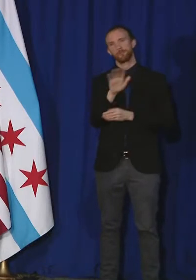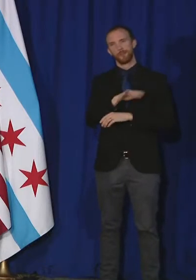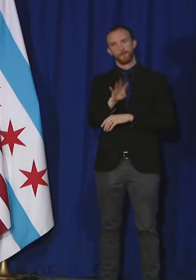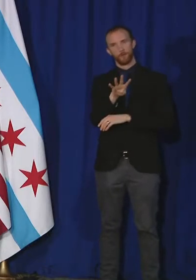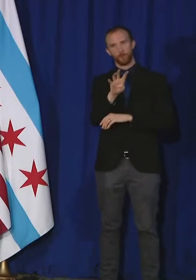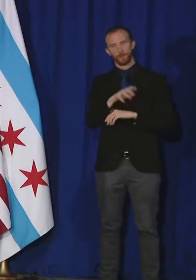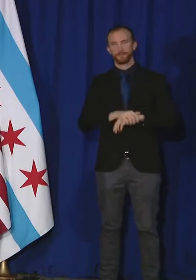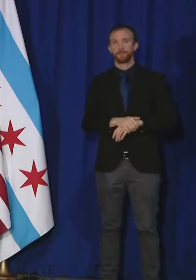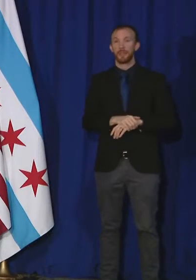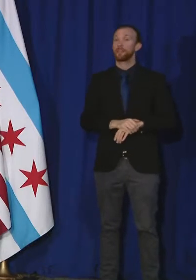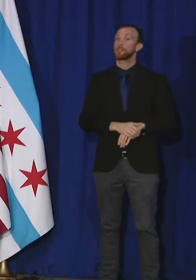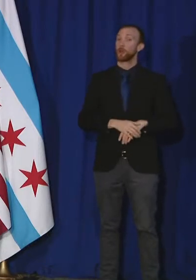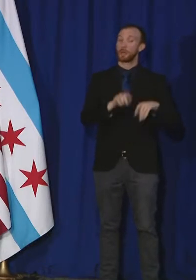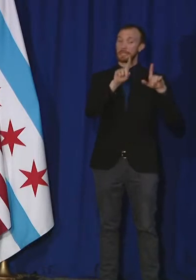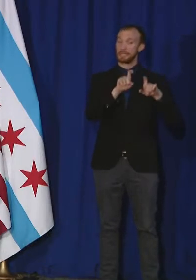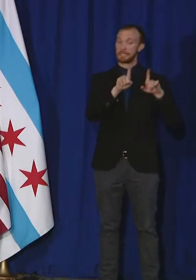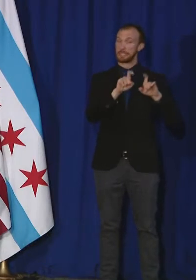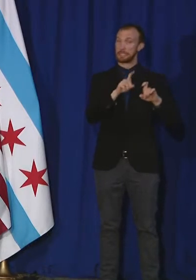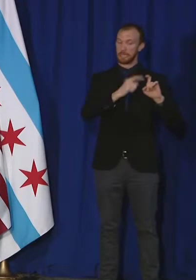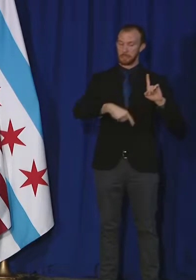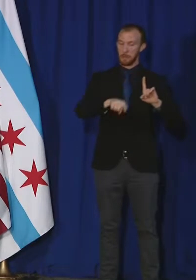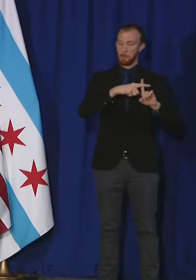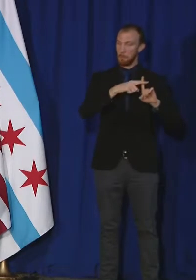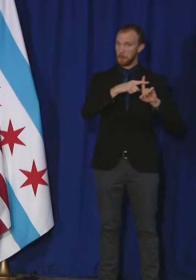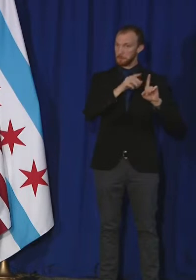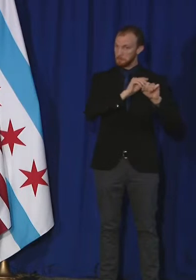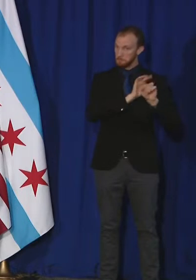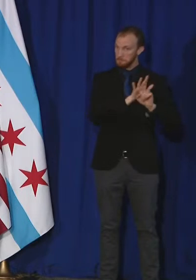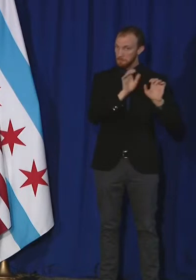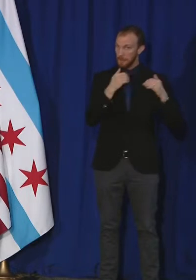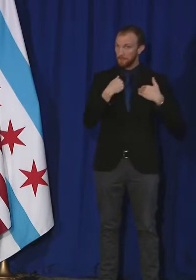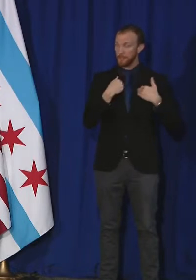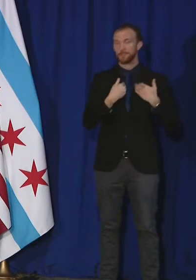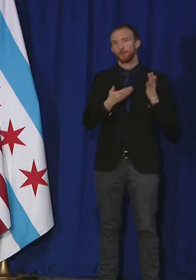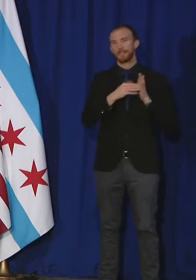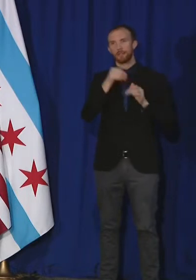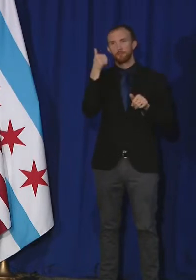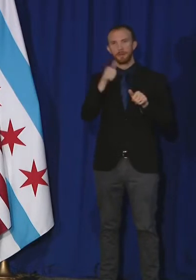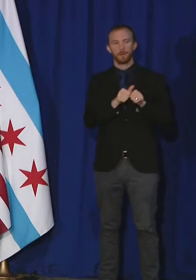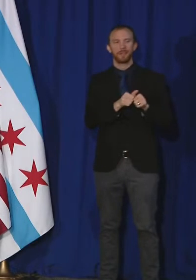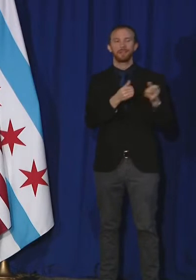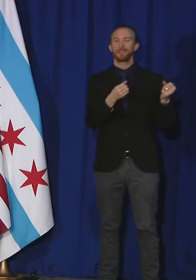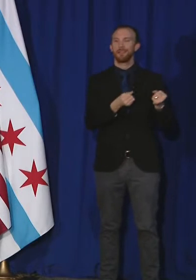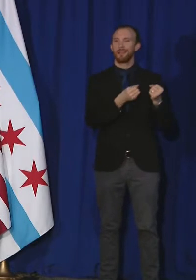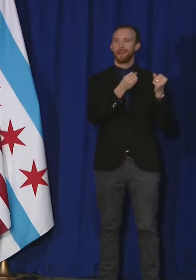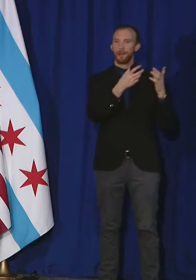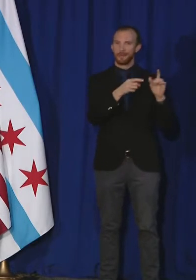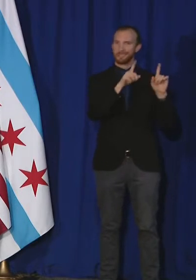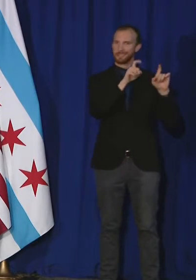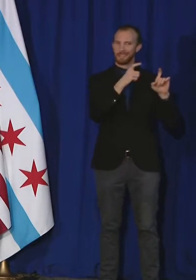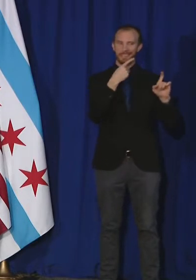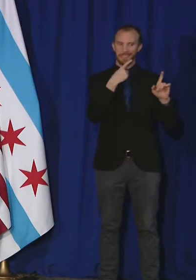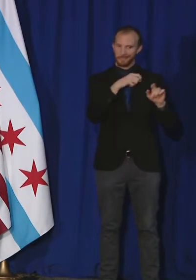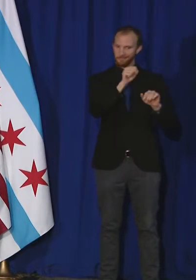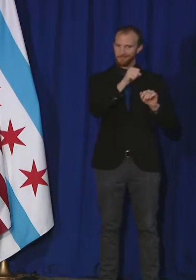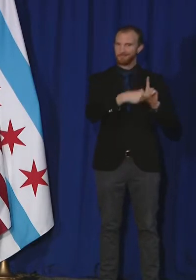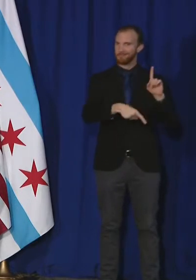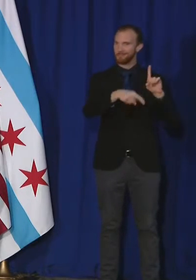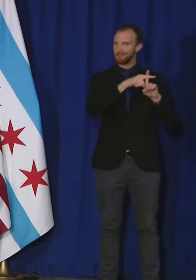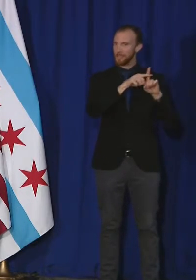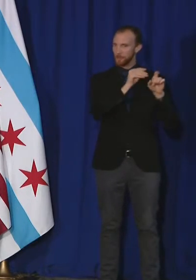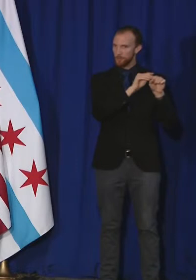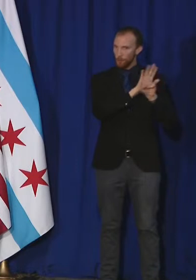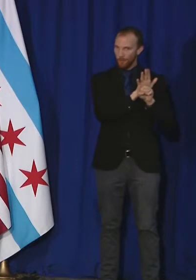test positivity, again, reminder, this is the number of positive tests that are done. Our goal here